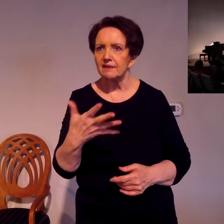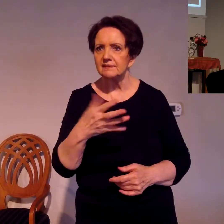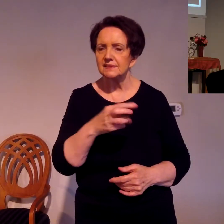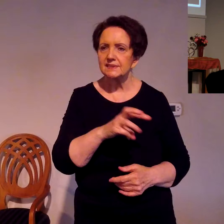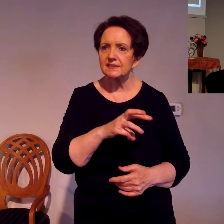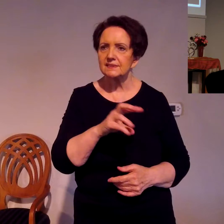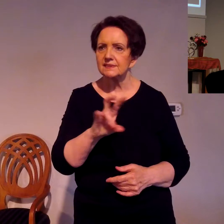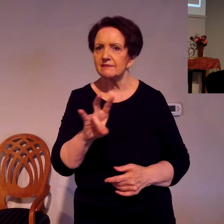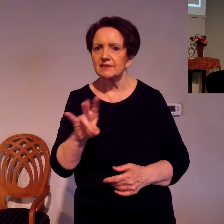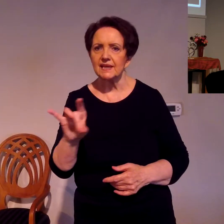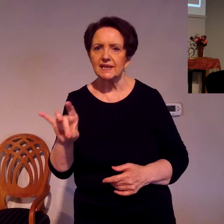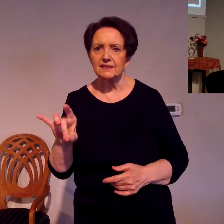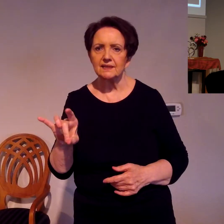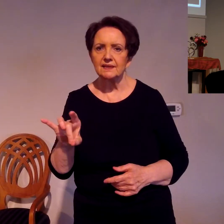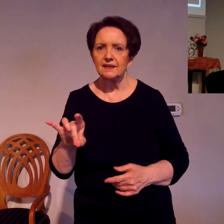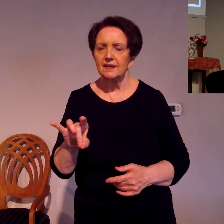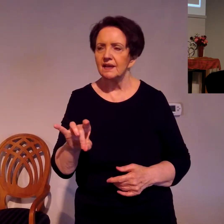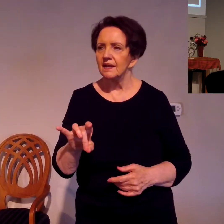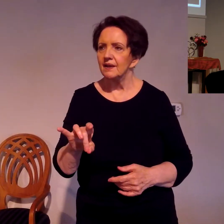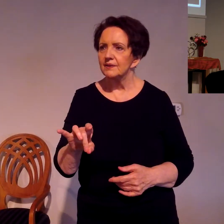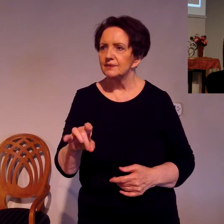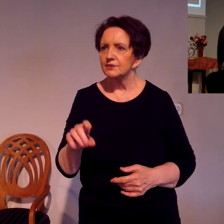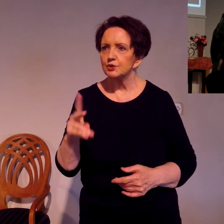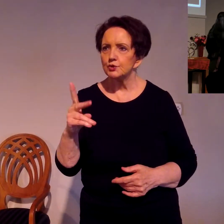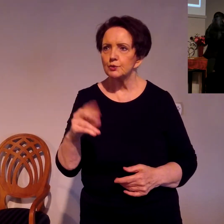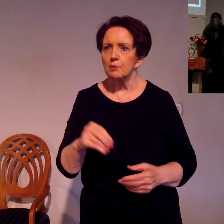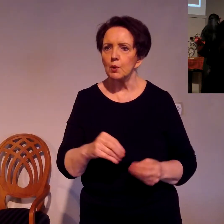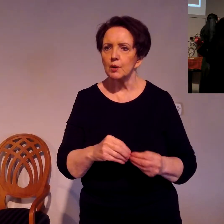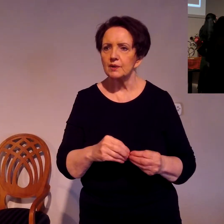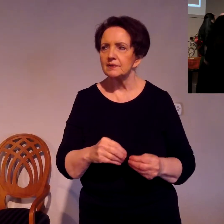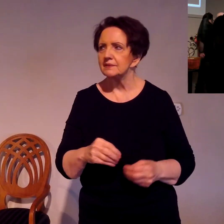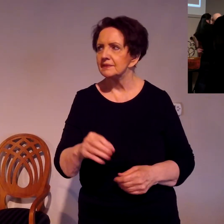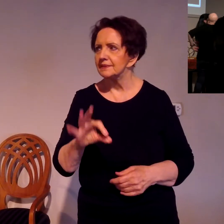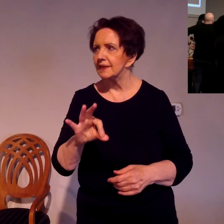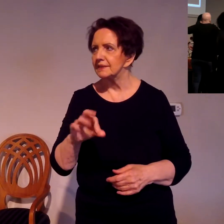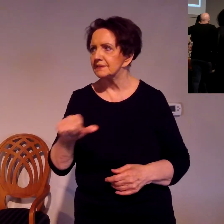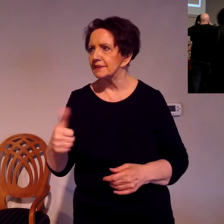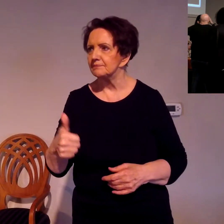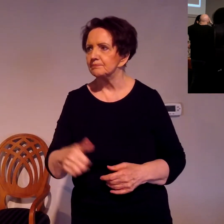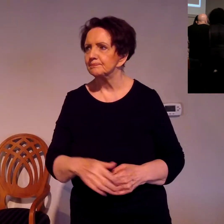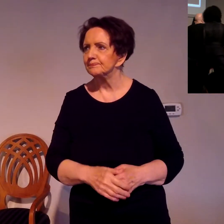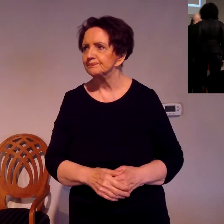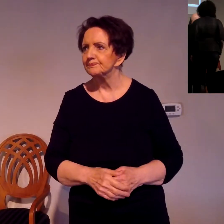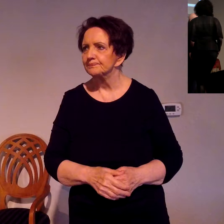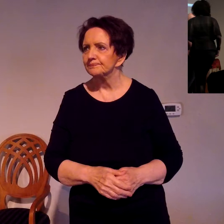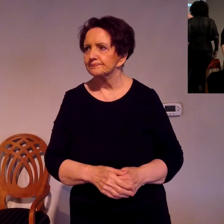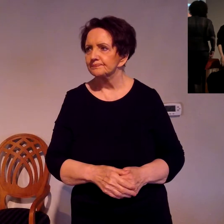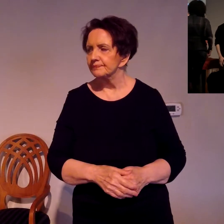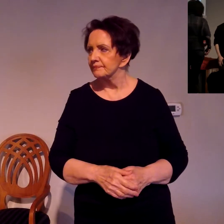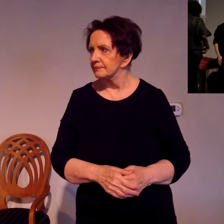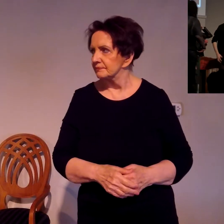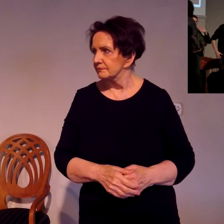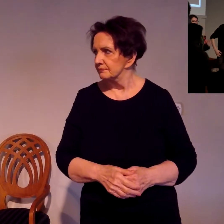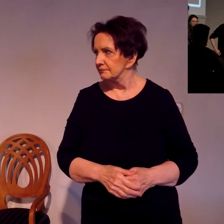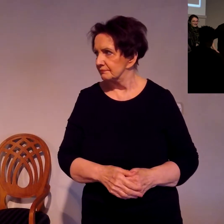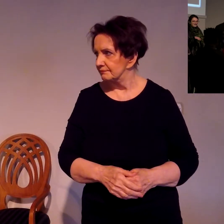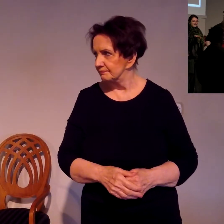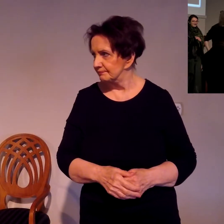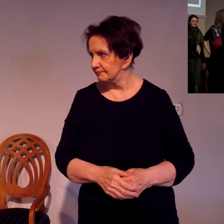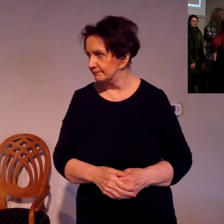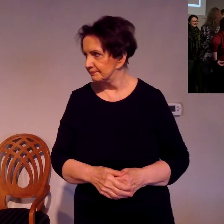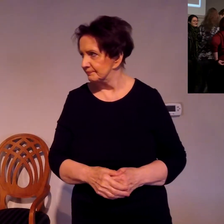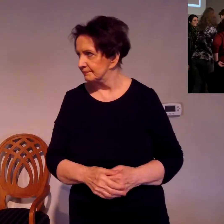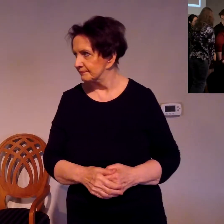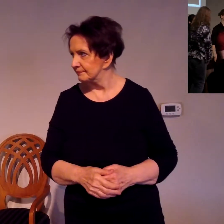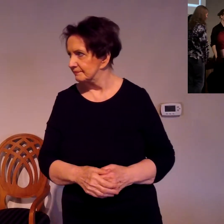2 more. Come on up here. 2 more. 9, 10. Perfect. Okay. Good. All